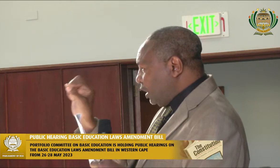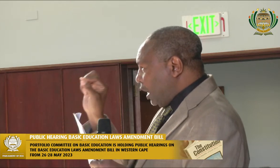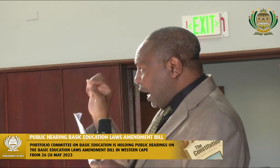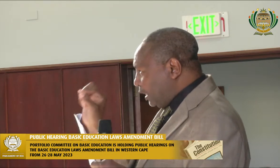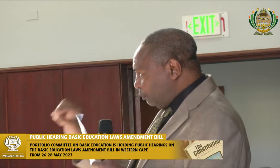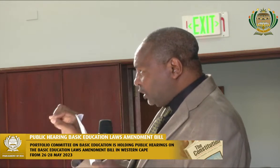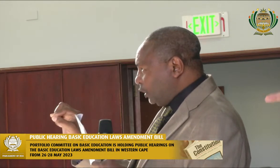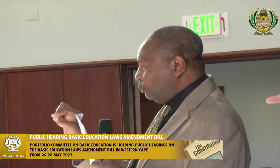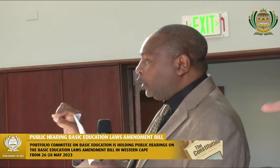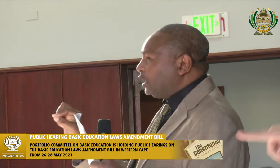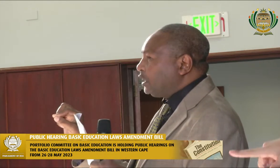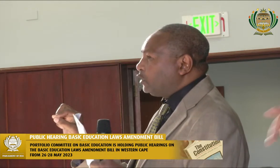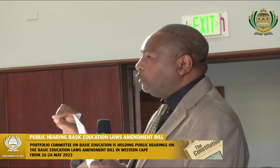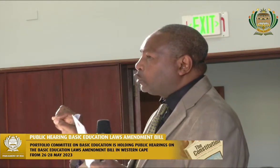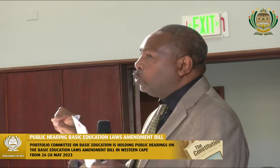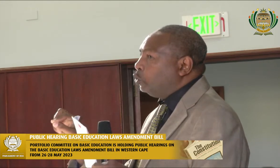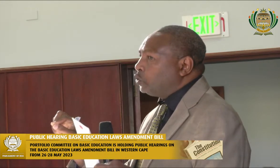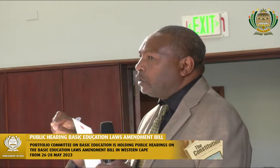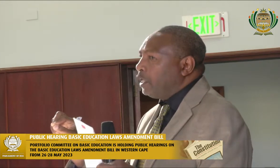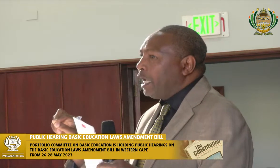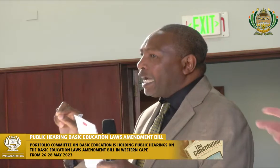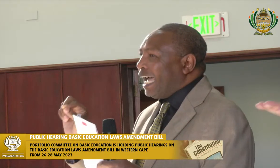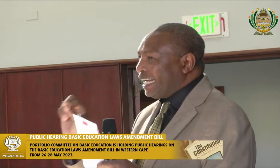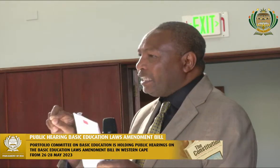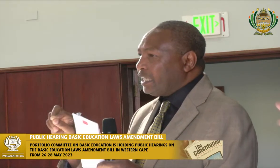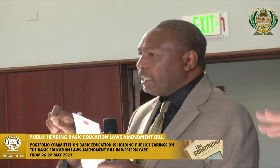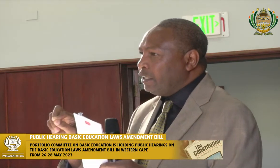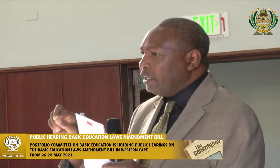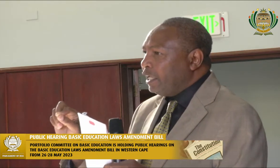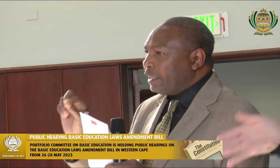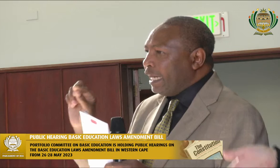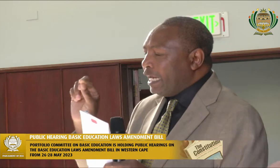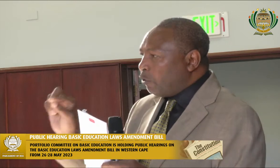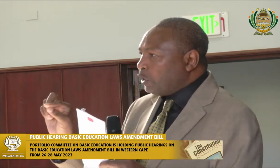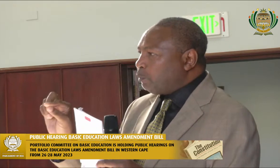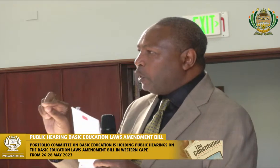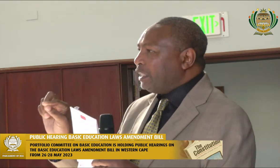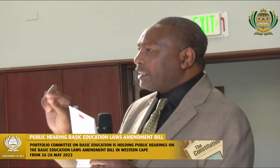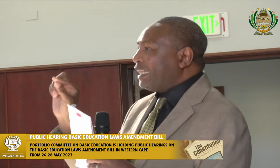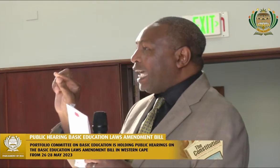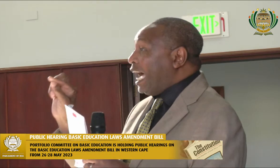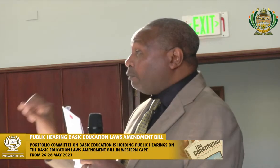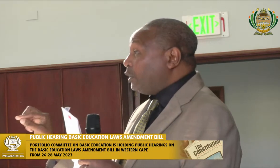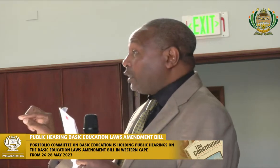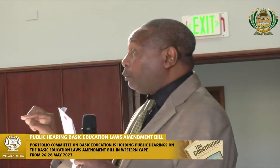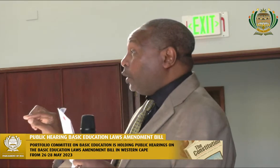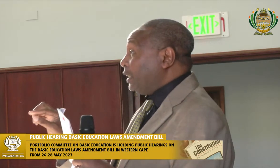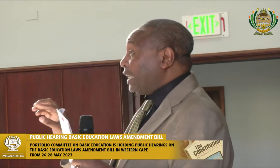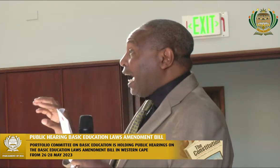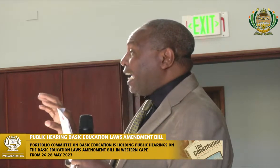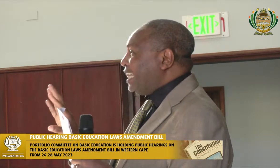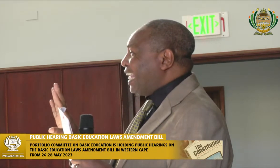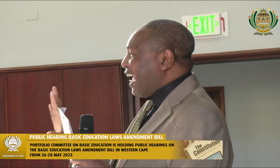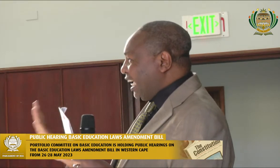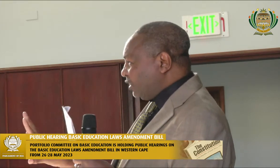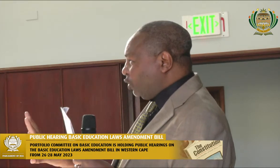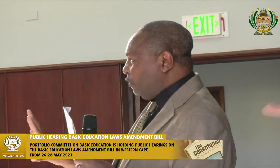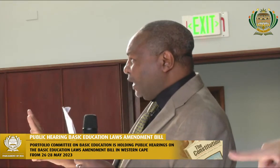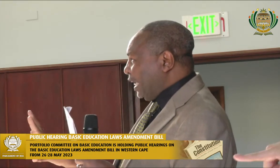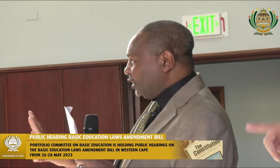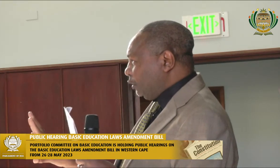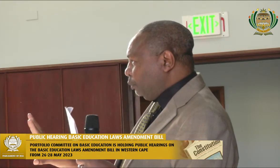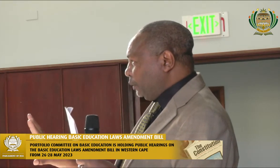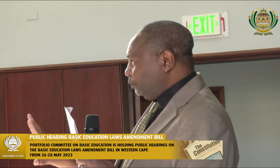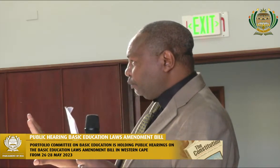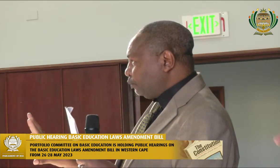policy, admission policies of schools. Currently, the language policy and the admission policy are in the hands